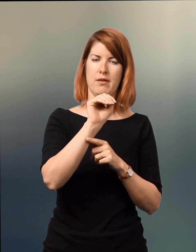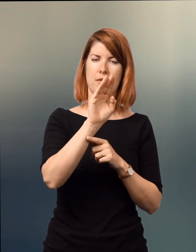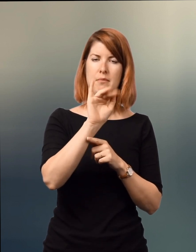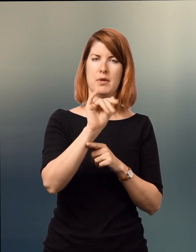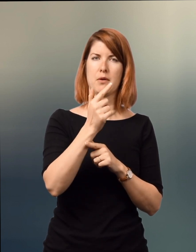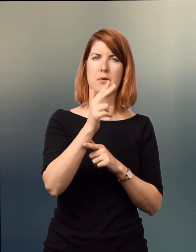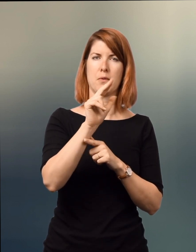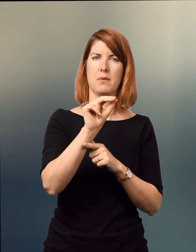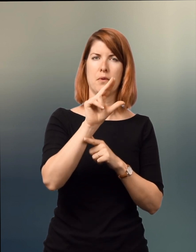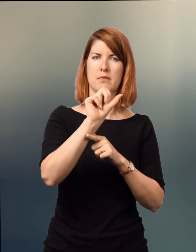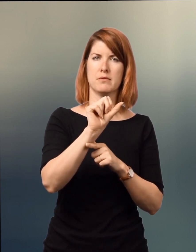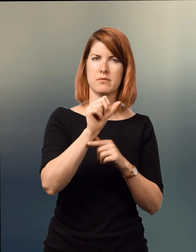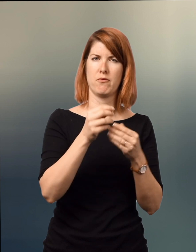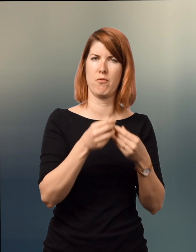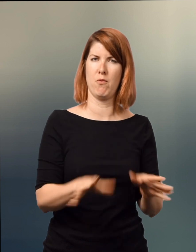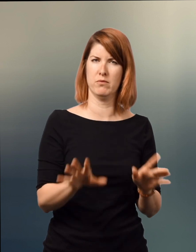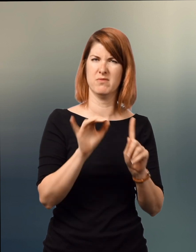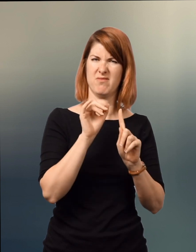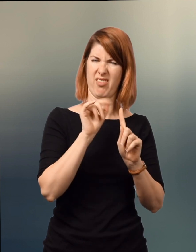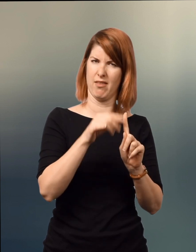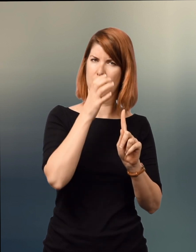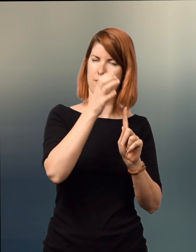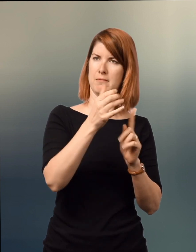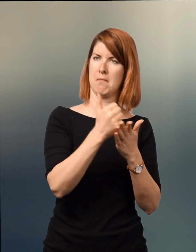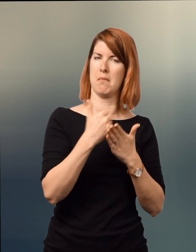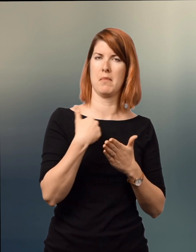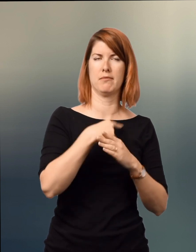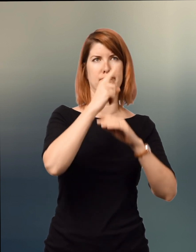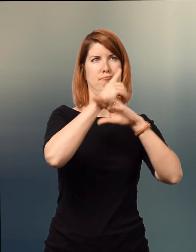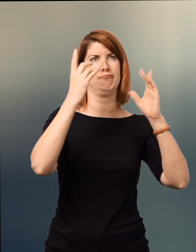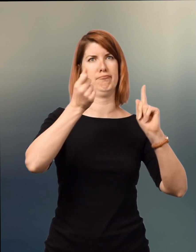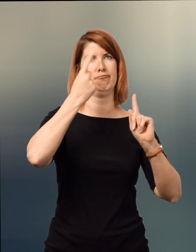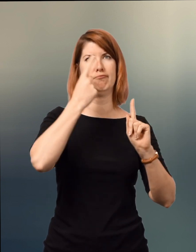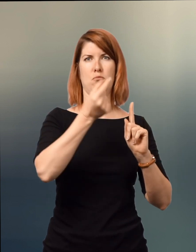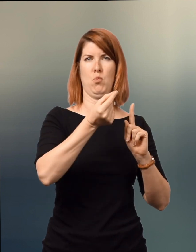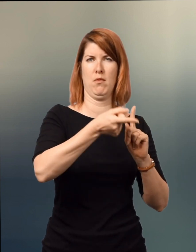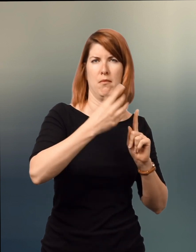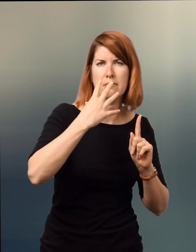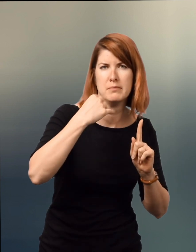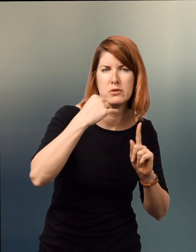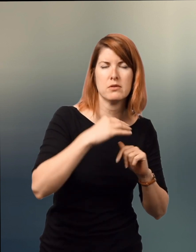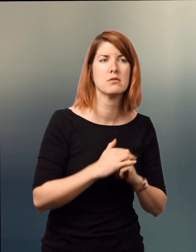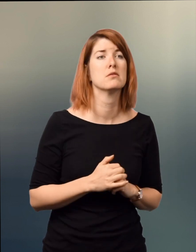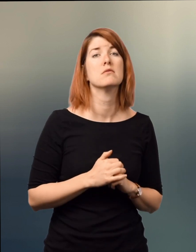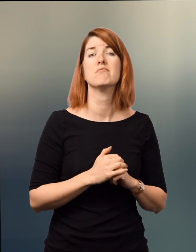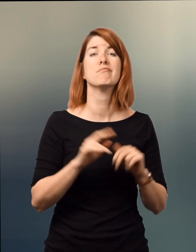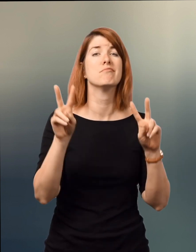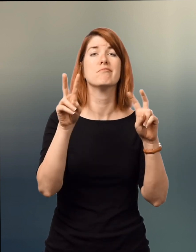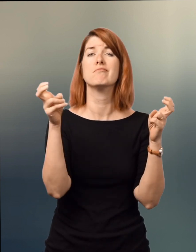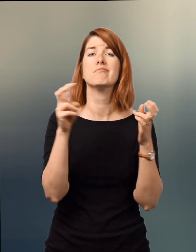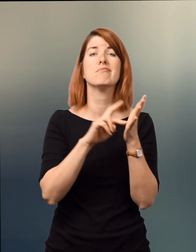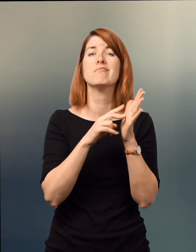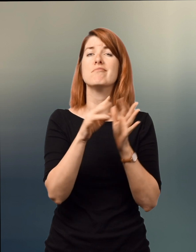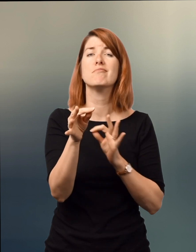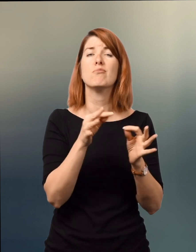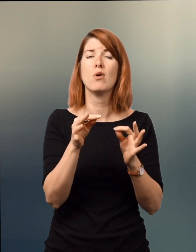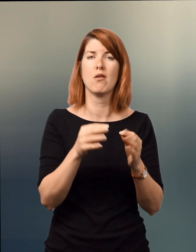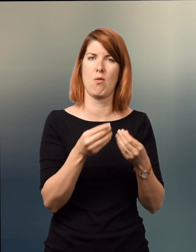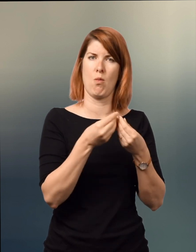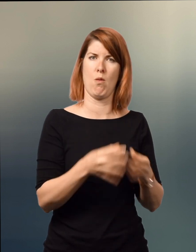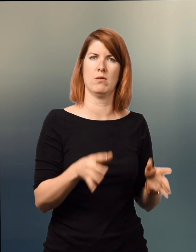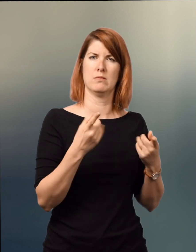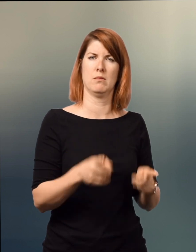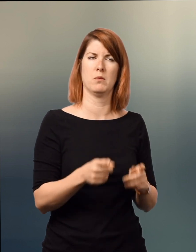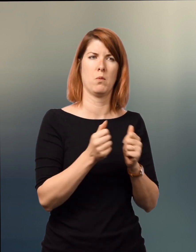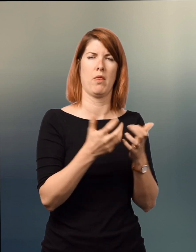in gaining a better understanding of what adopted children go through. Ambiguous loss can simply be defined as a loss that